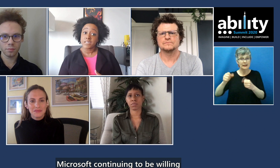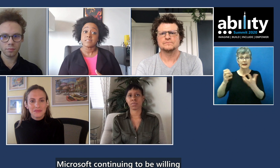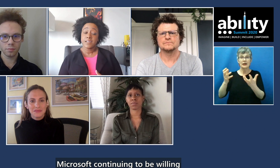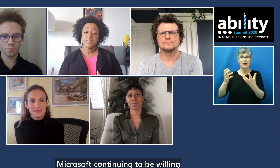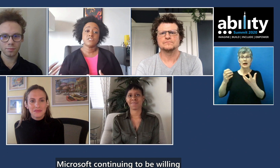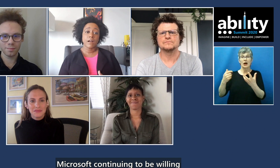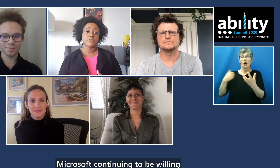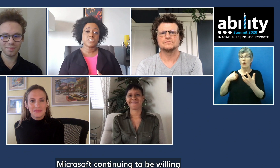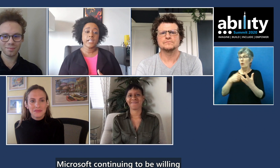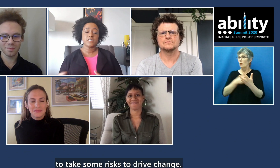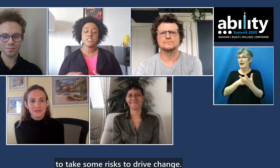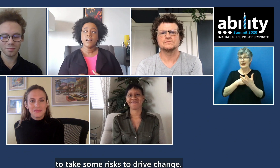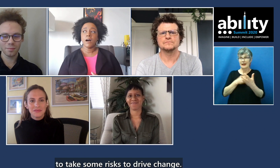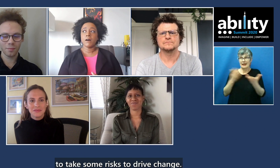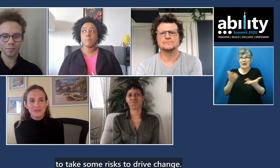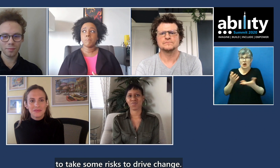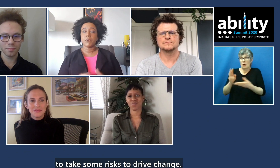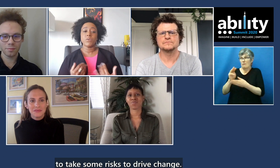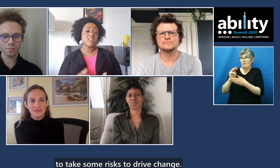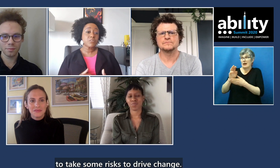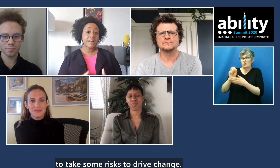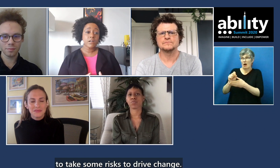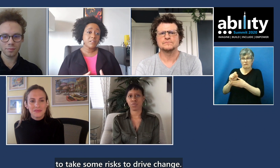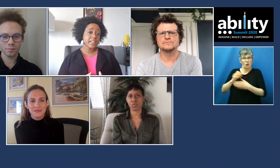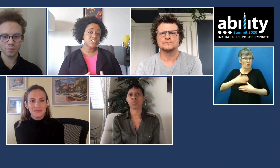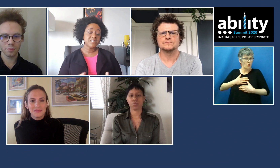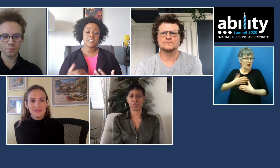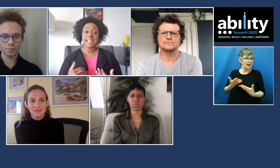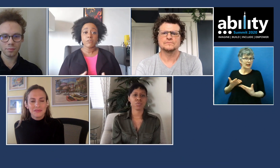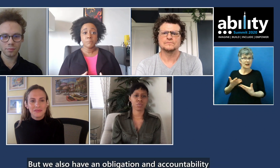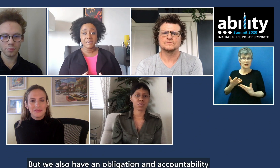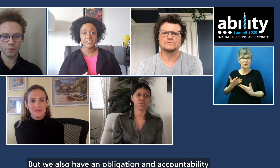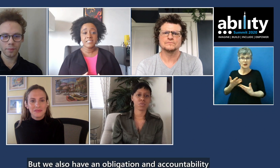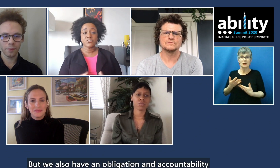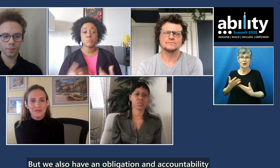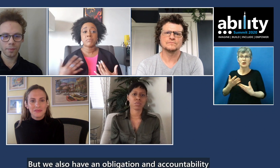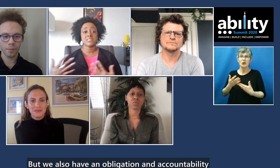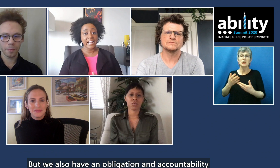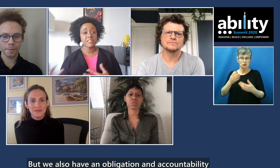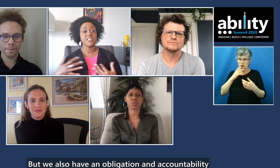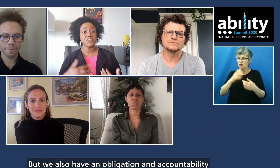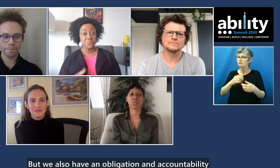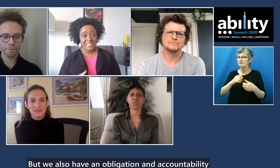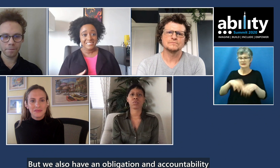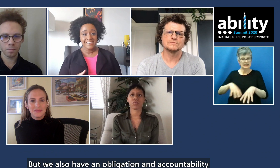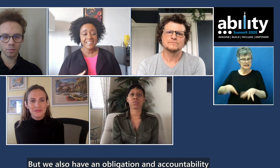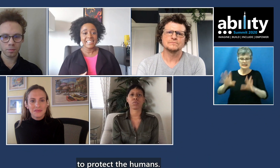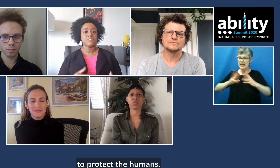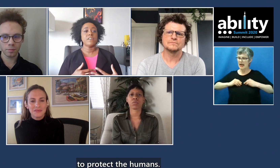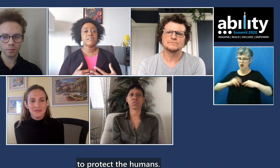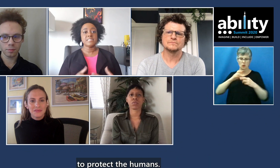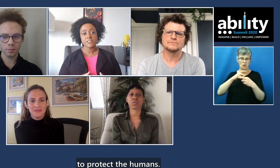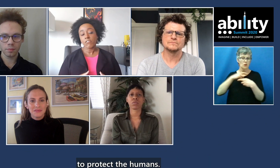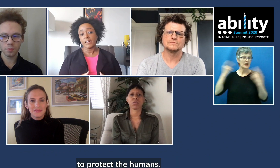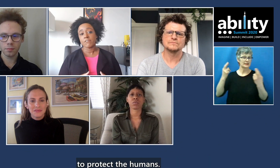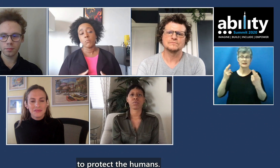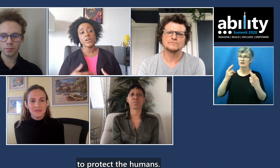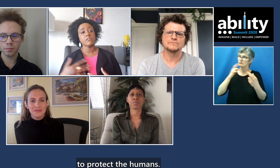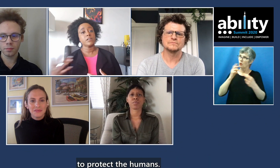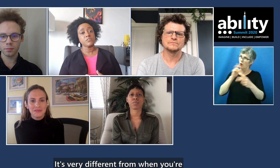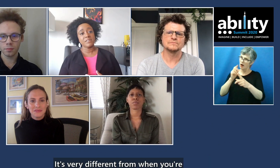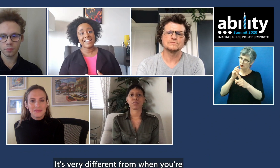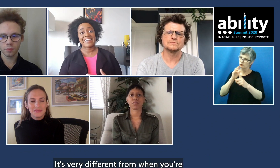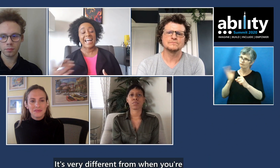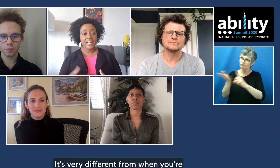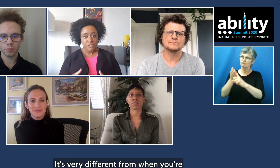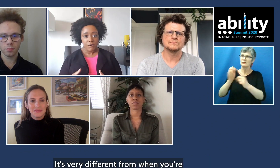to take some risks to drive change. But we also have an obligation and accountability to protect the humans. It's very different from